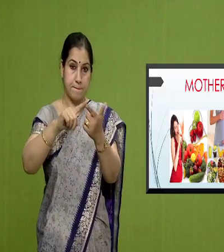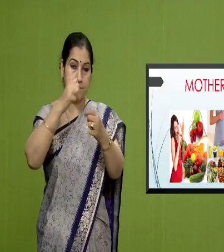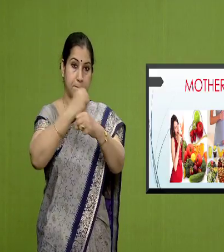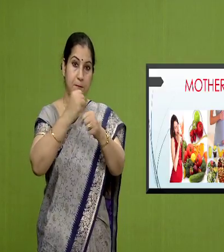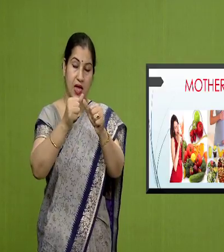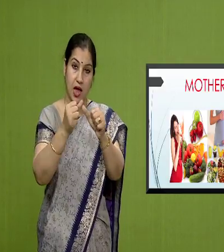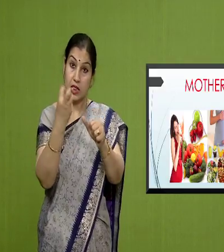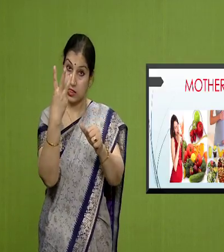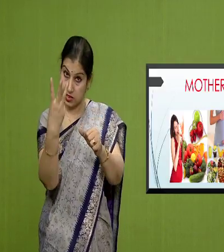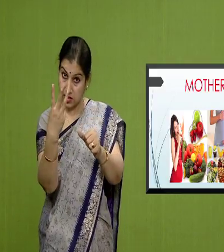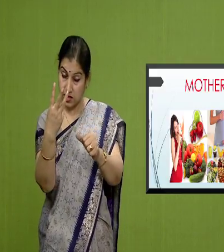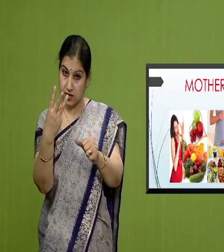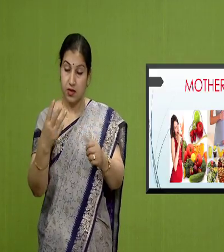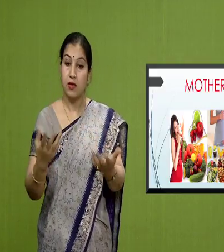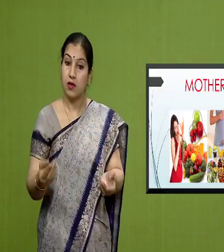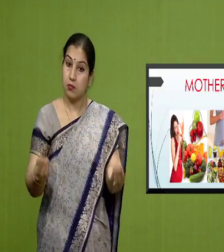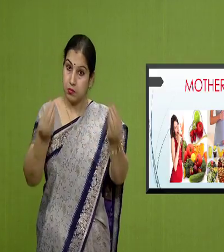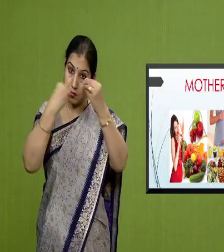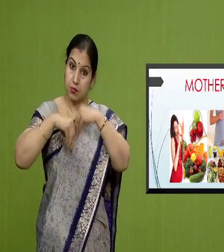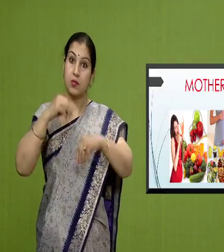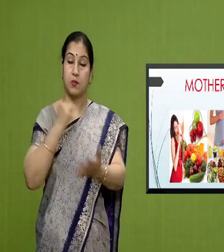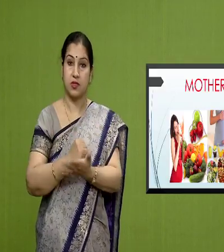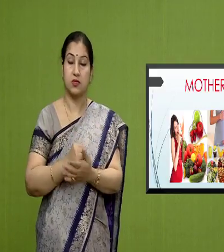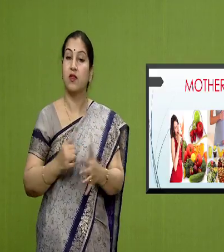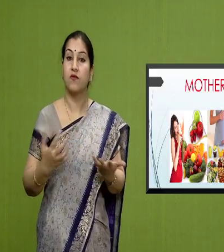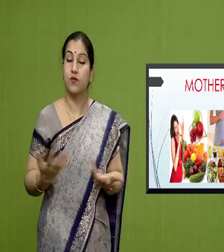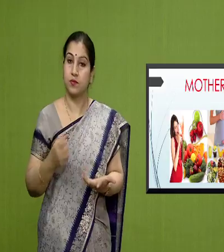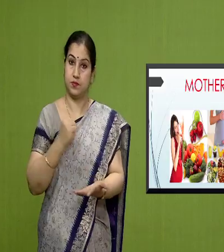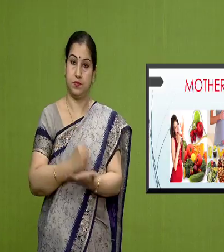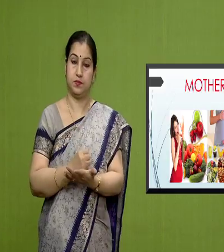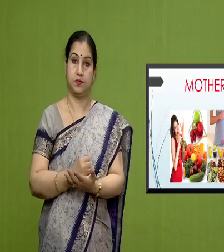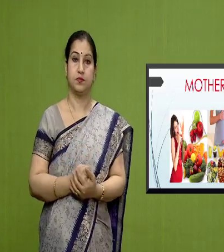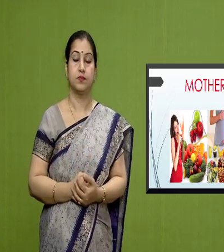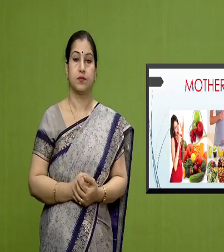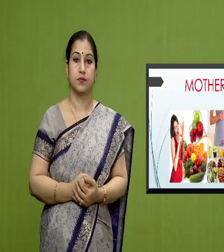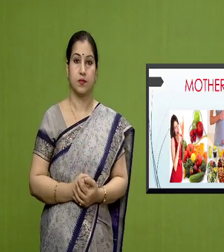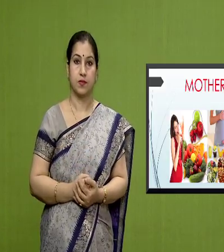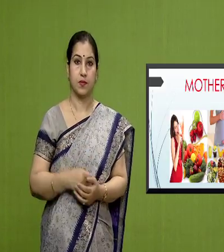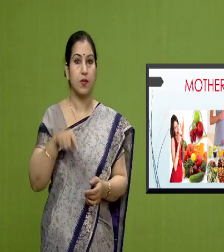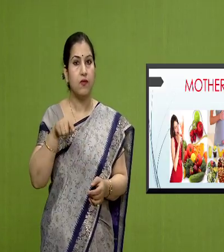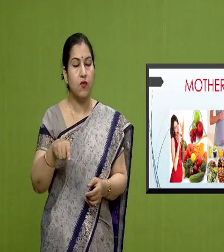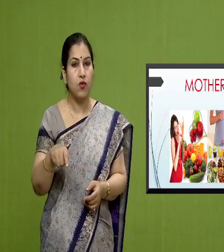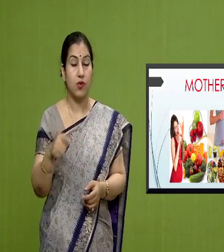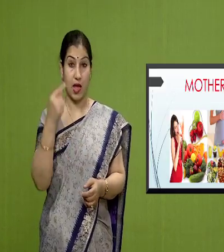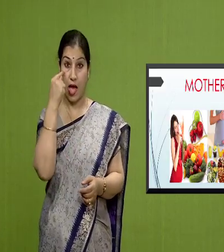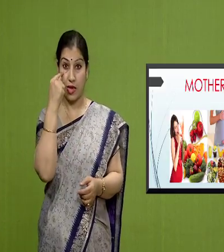for energy and needed for development of